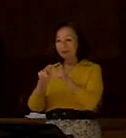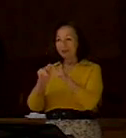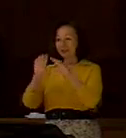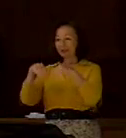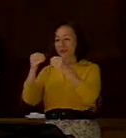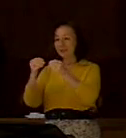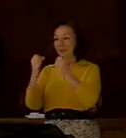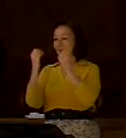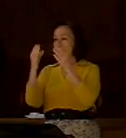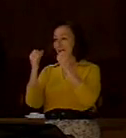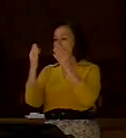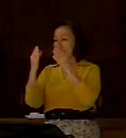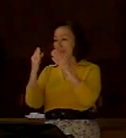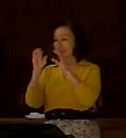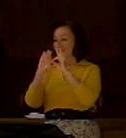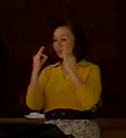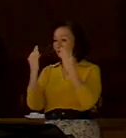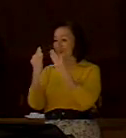many descendants.